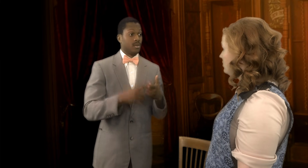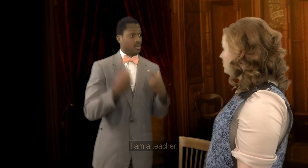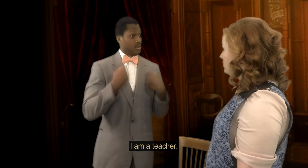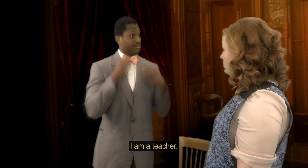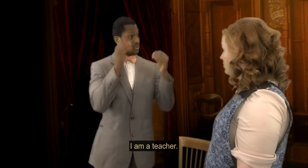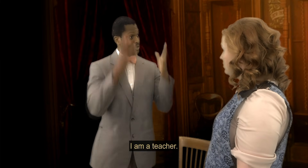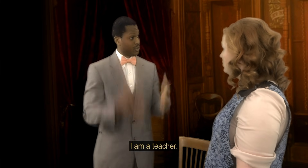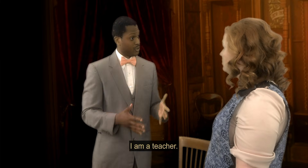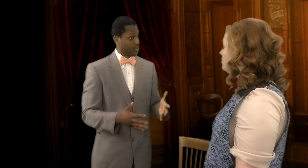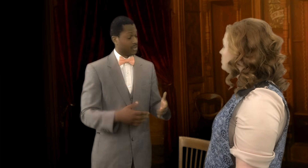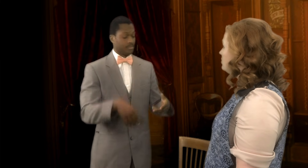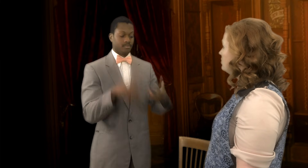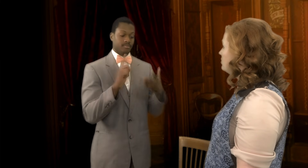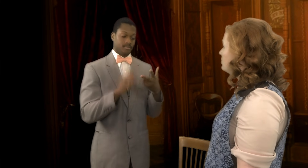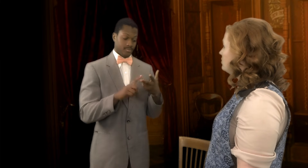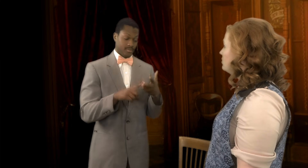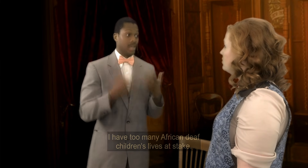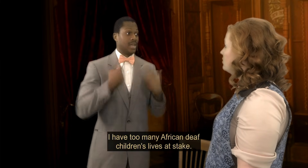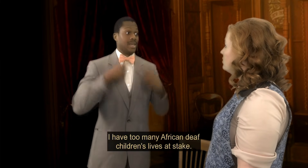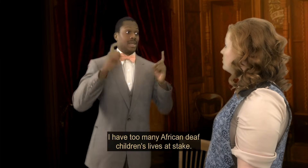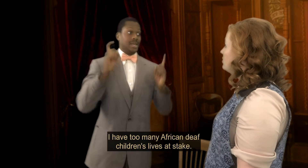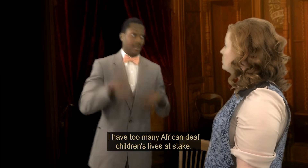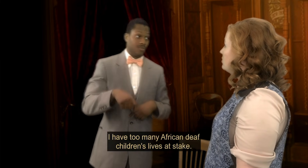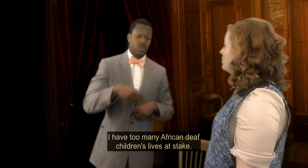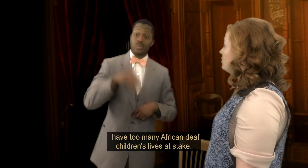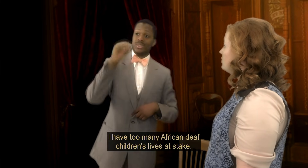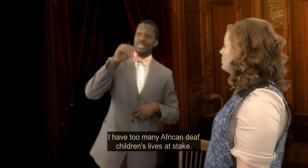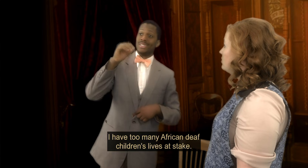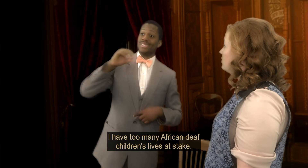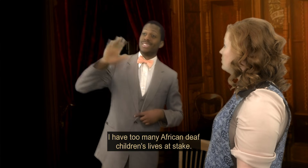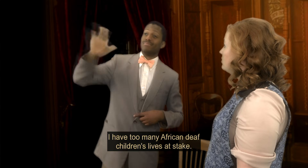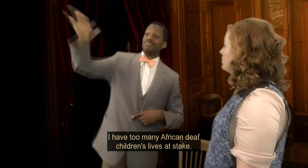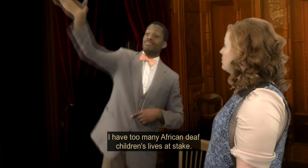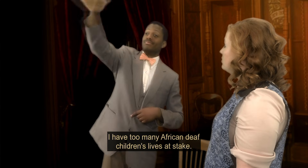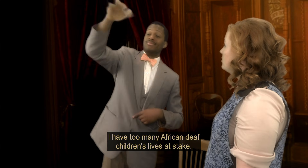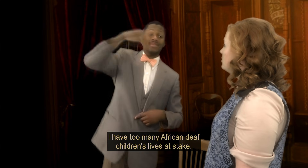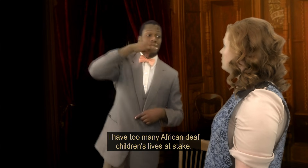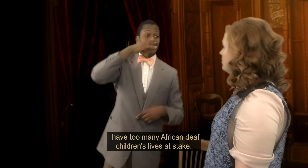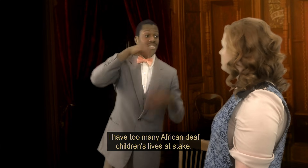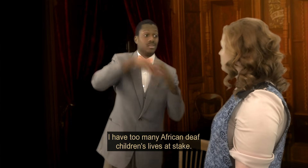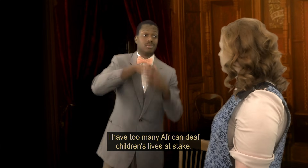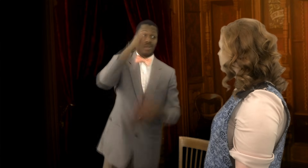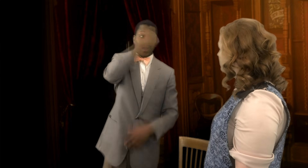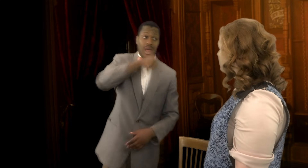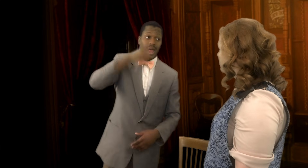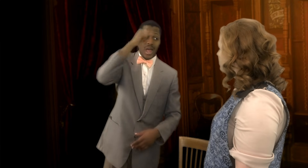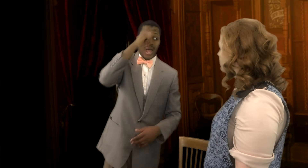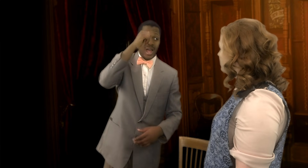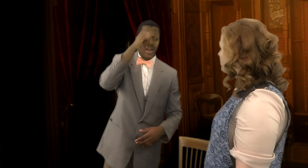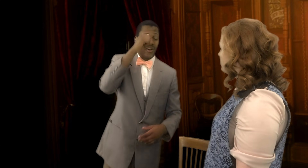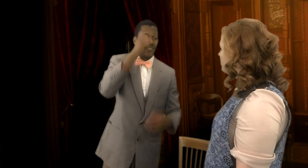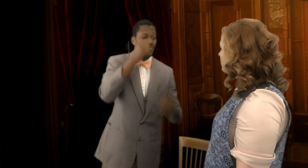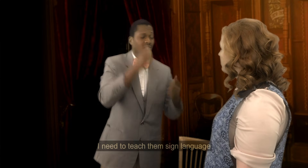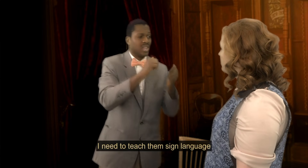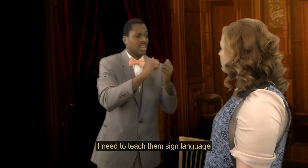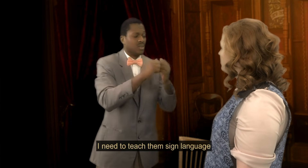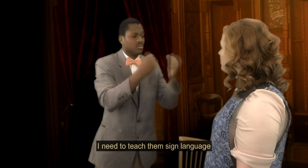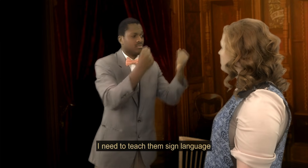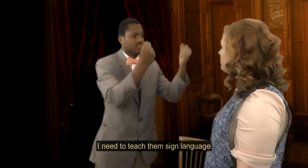I am a teacher. I have too many African deaf children's lives at stake. I need to teach them